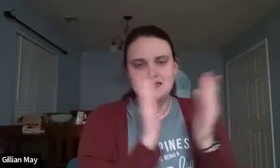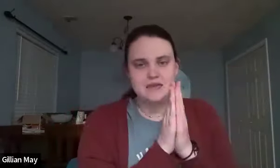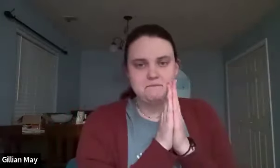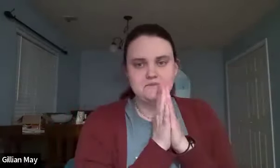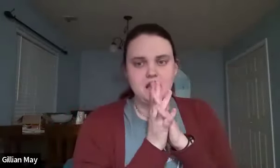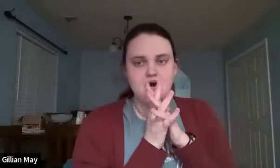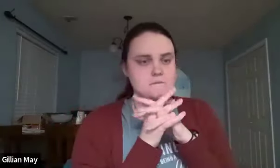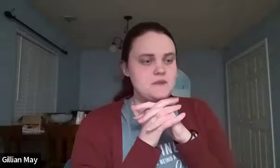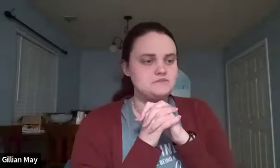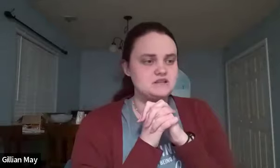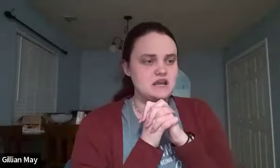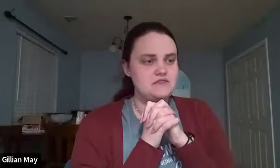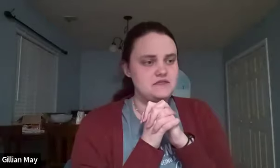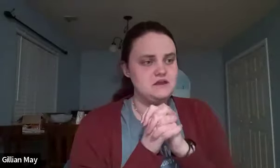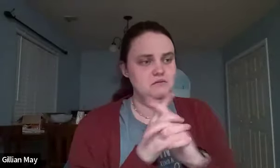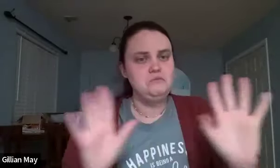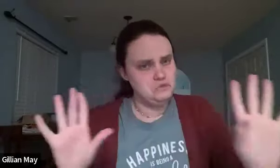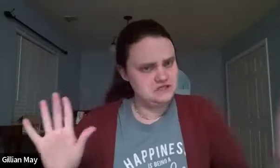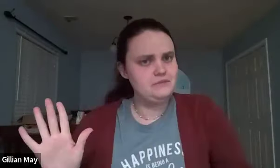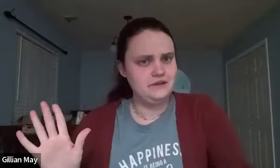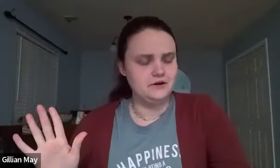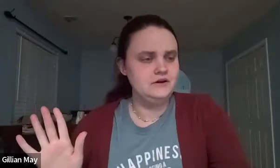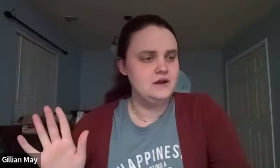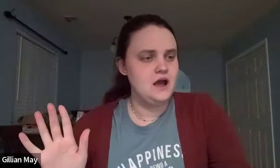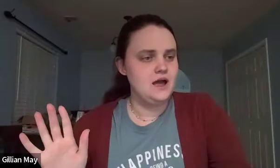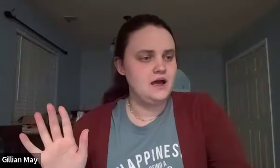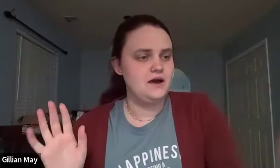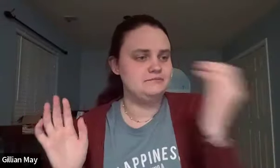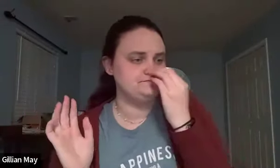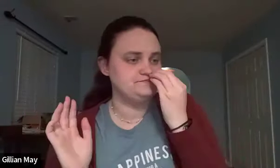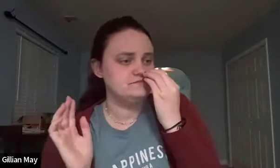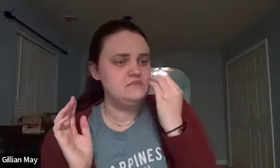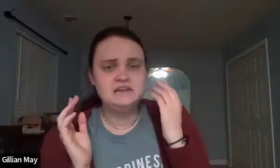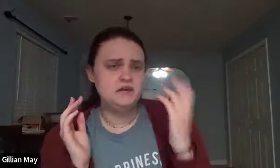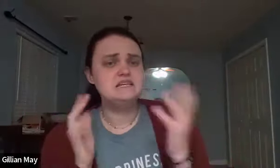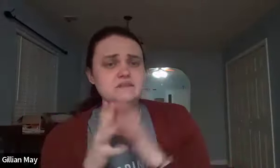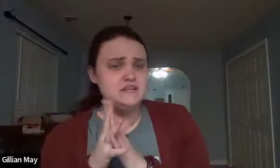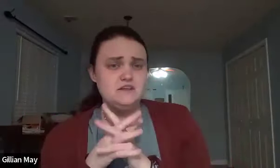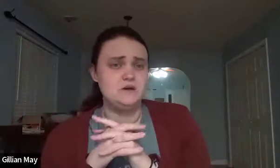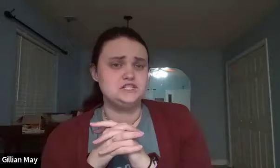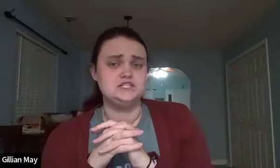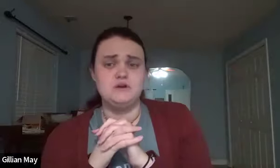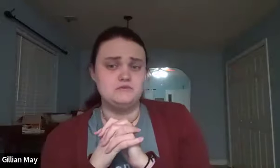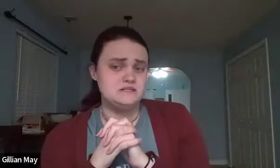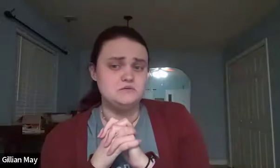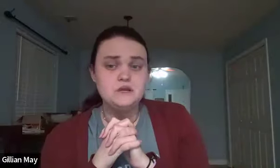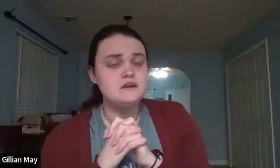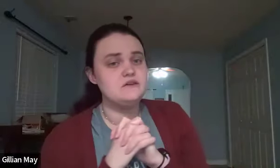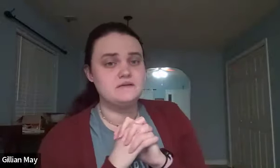yep. I'm trying to think. I think that we'll stop here. If you guys have any questions throughout the rest of the week or anything like